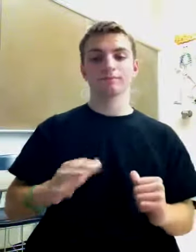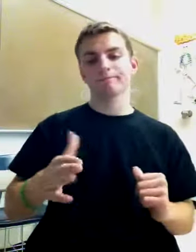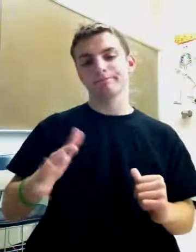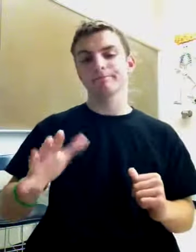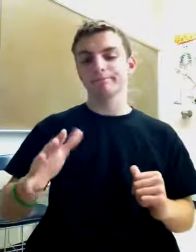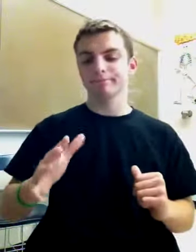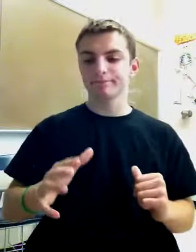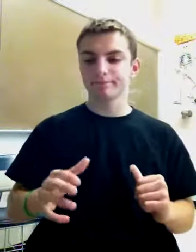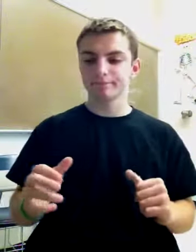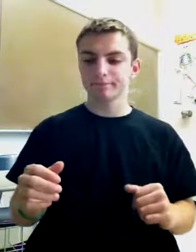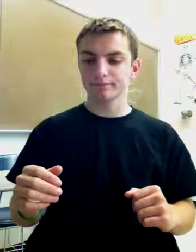Publishing. We'll see what happens.